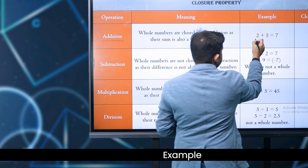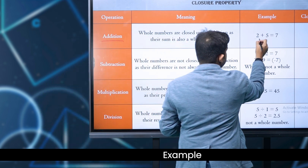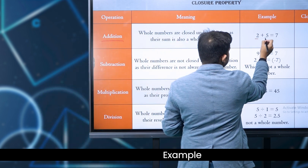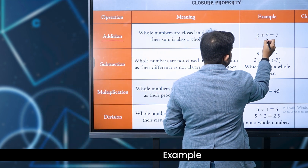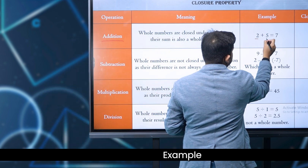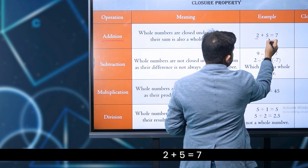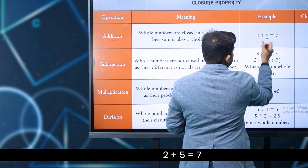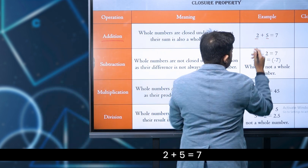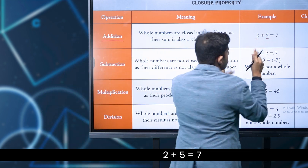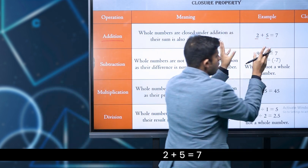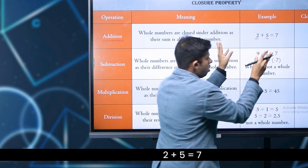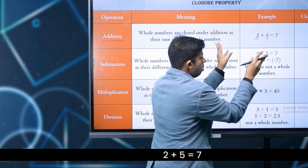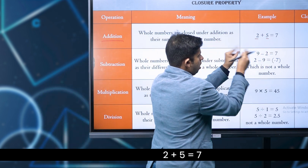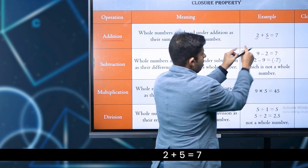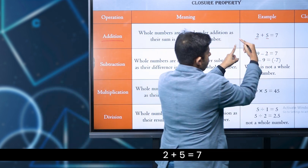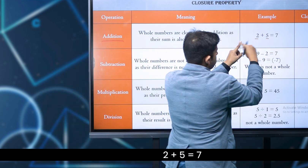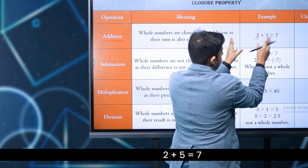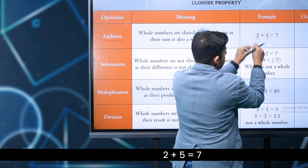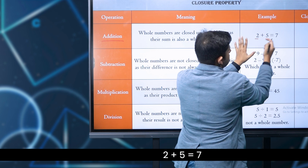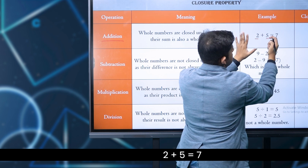Example, 2 plus 5 is equal to 7.